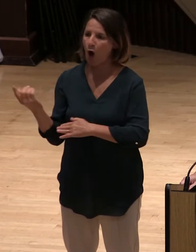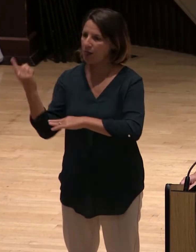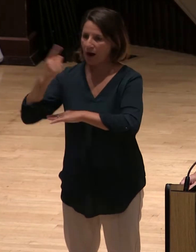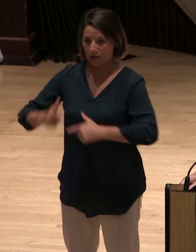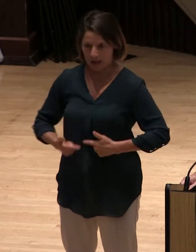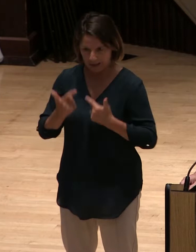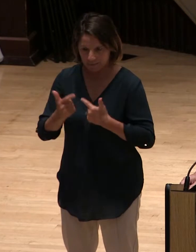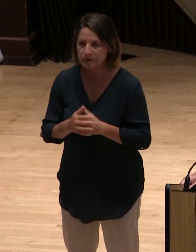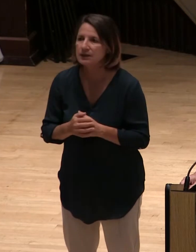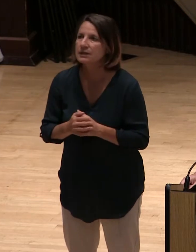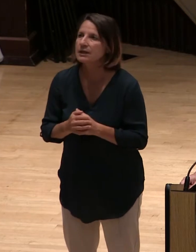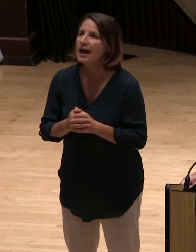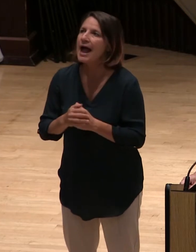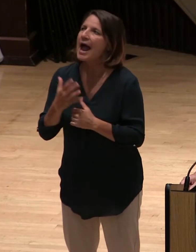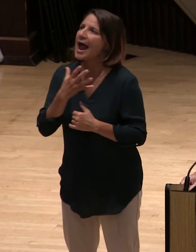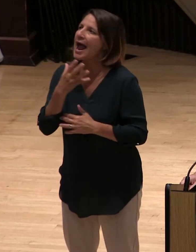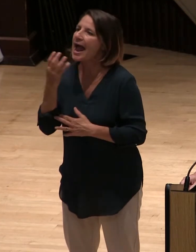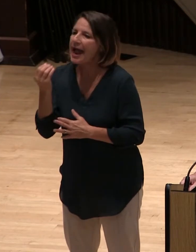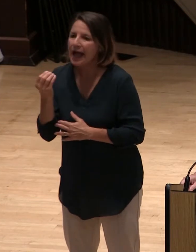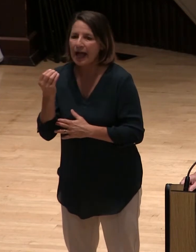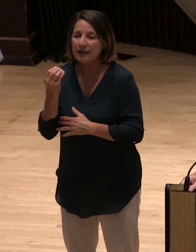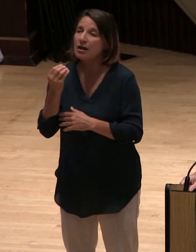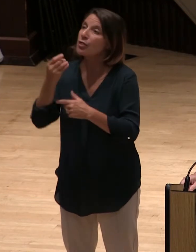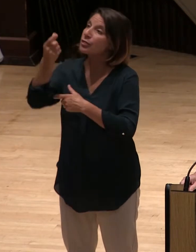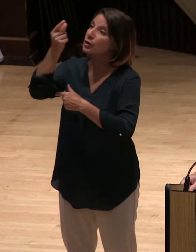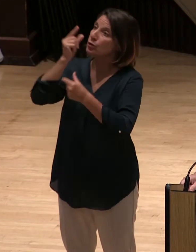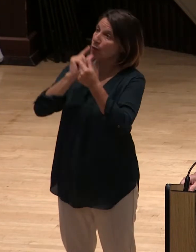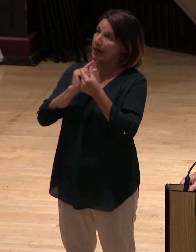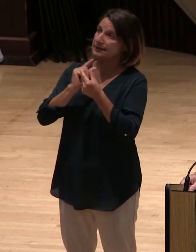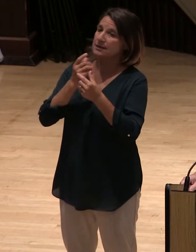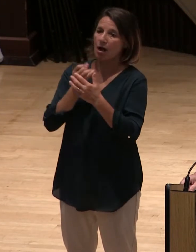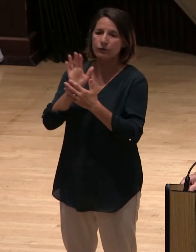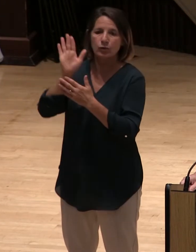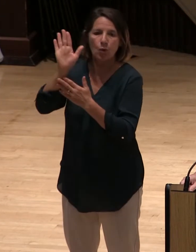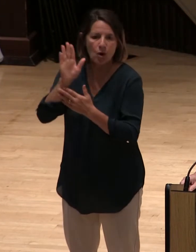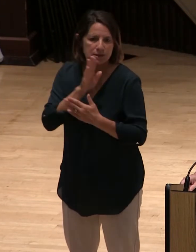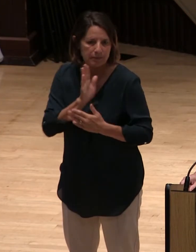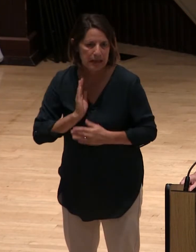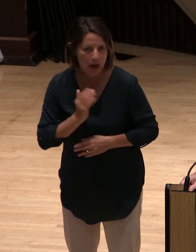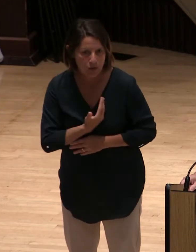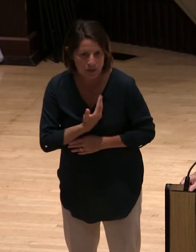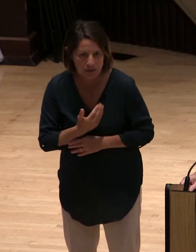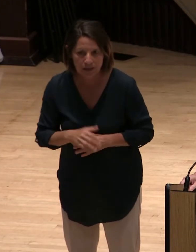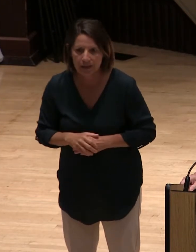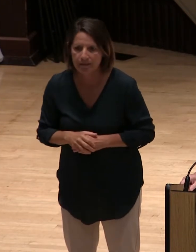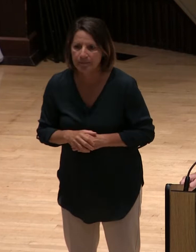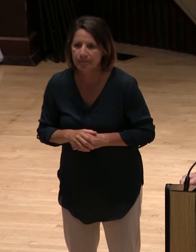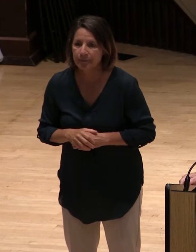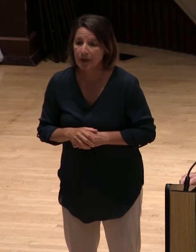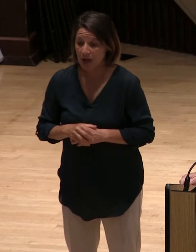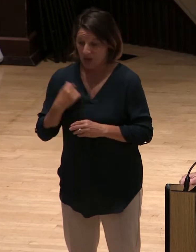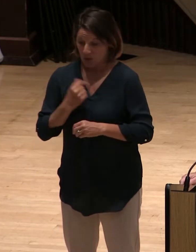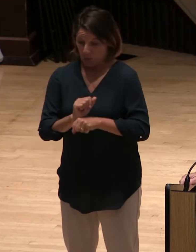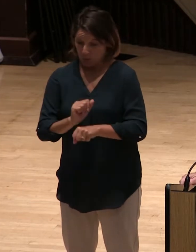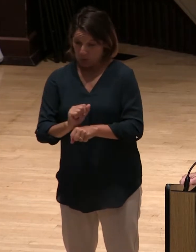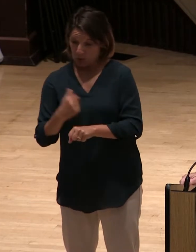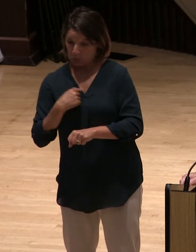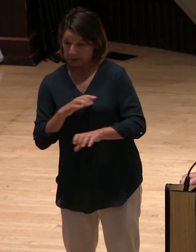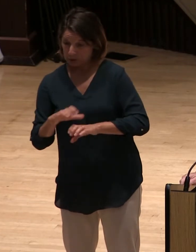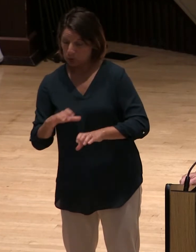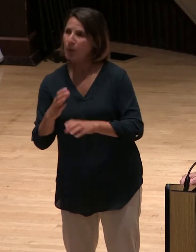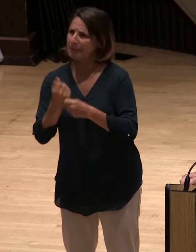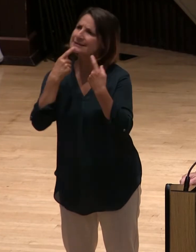And may the gracious care of the Lord our God be ours. Prosper the work of our hands for